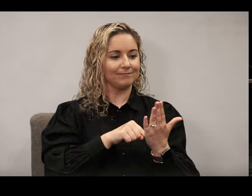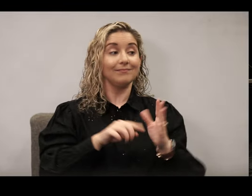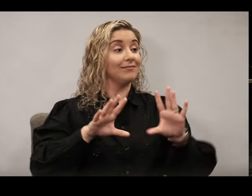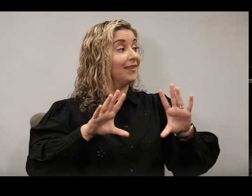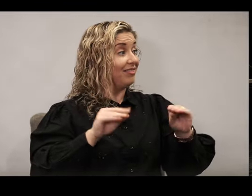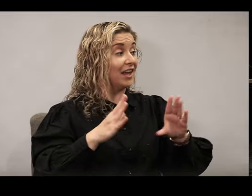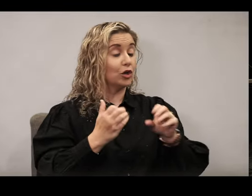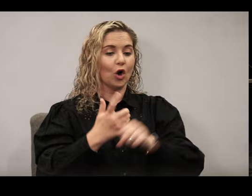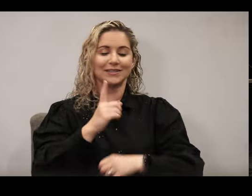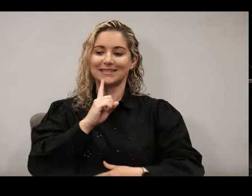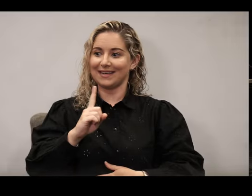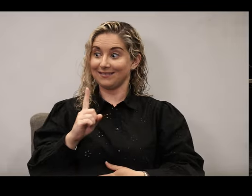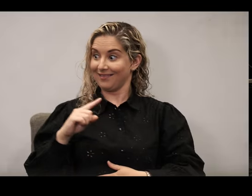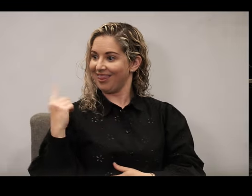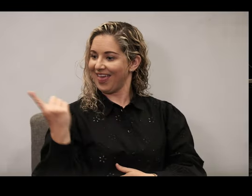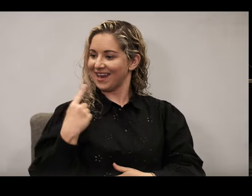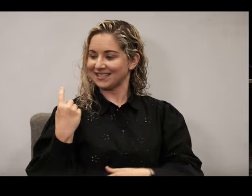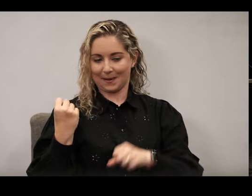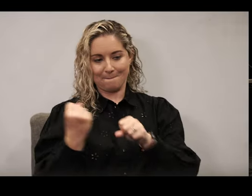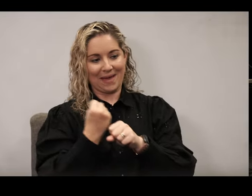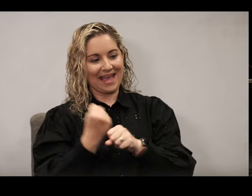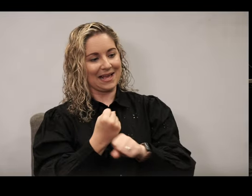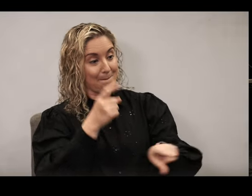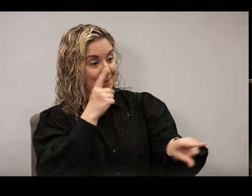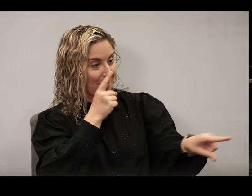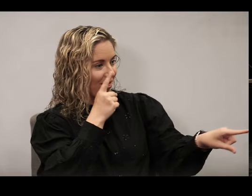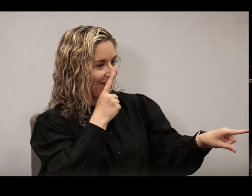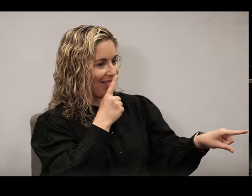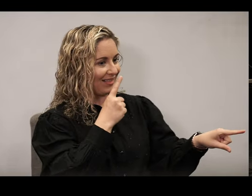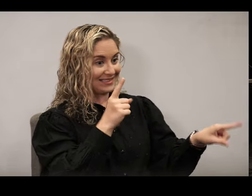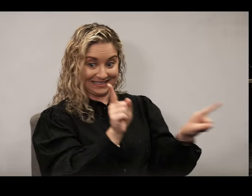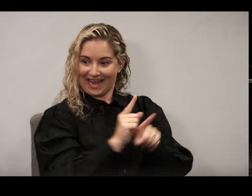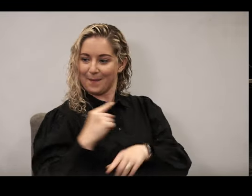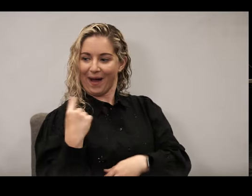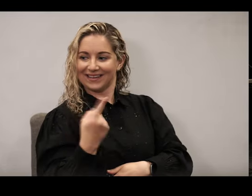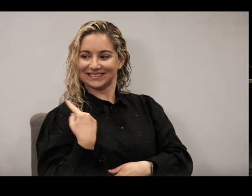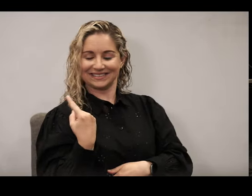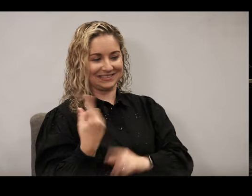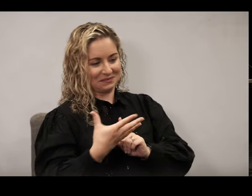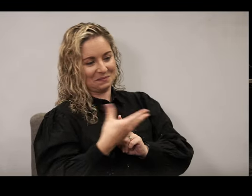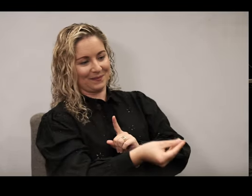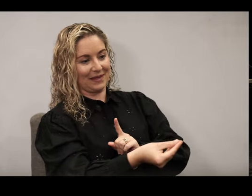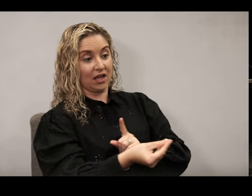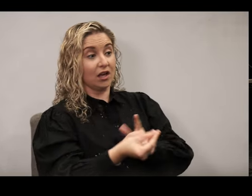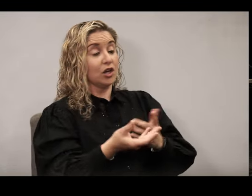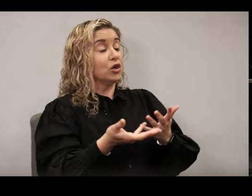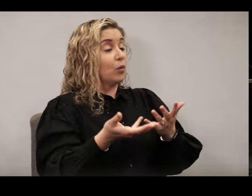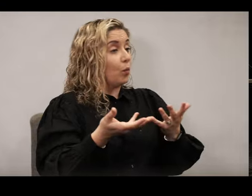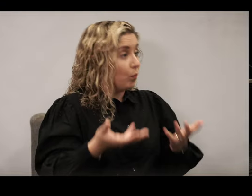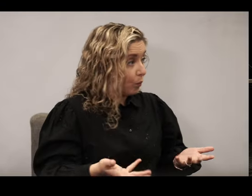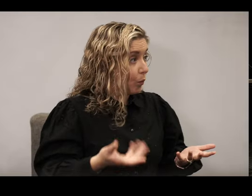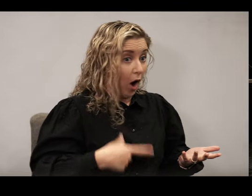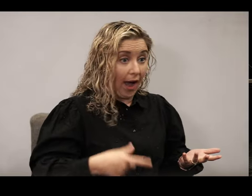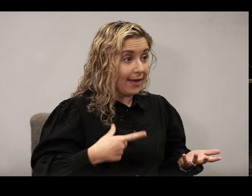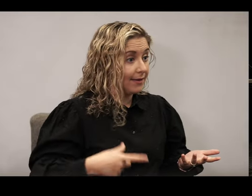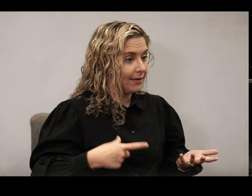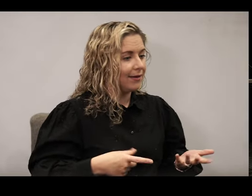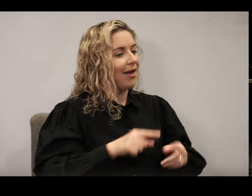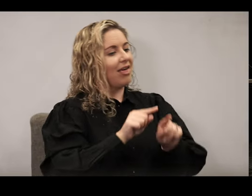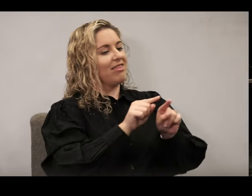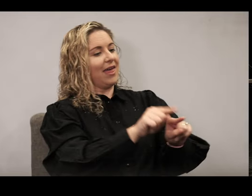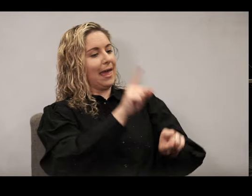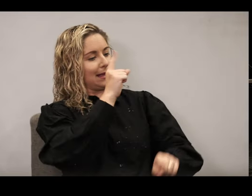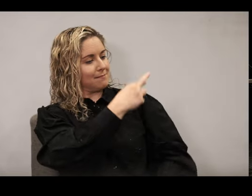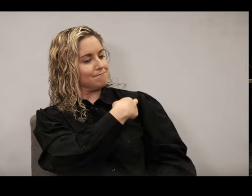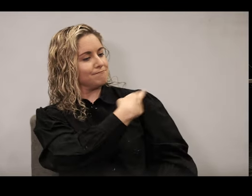said, "Let us make mankind in our image, in our likeness, so that they may rule over the